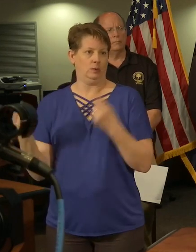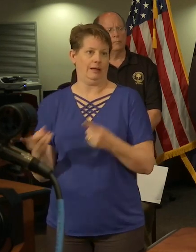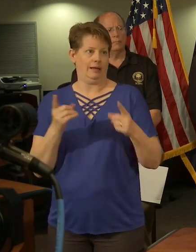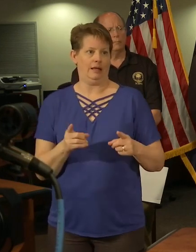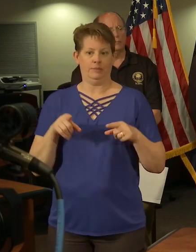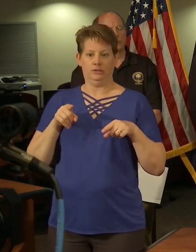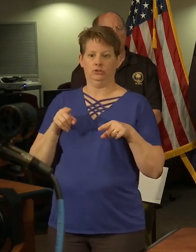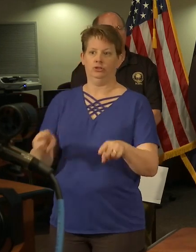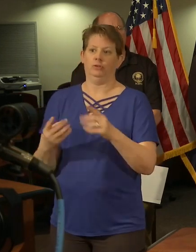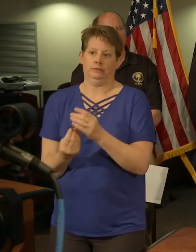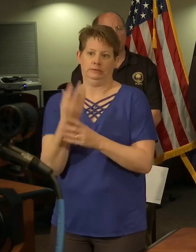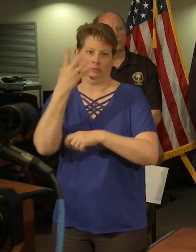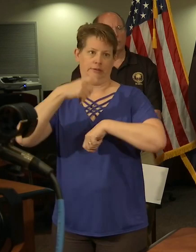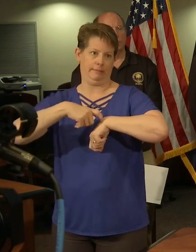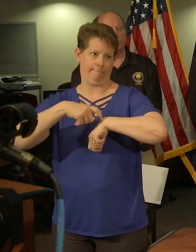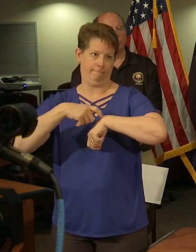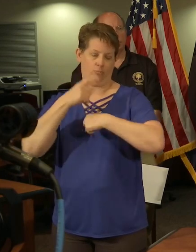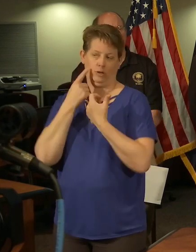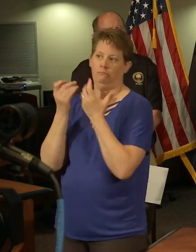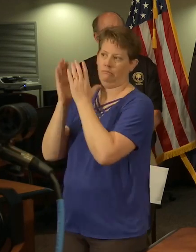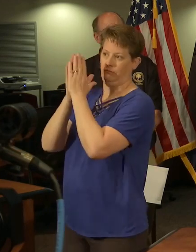administered during the spring.